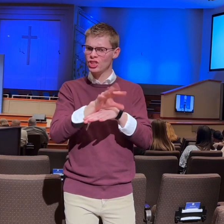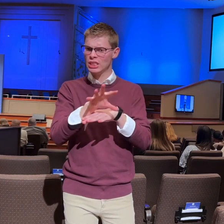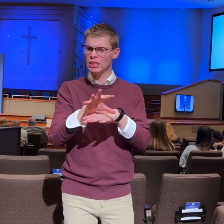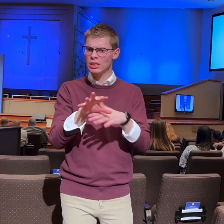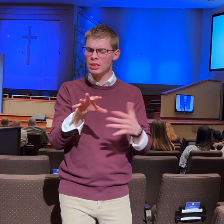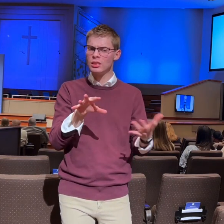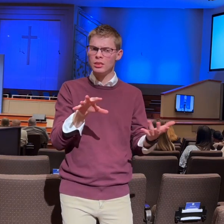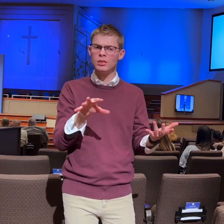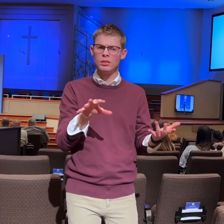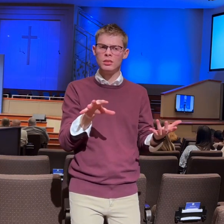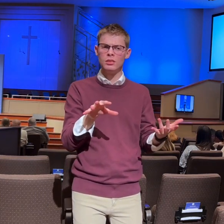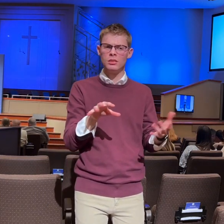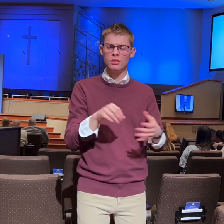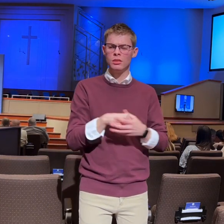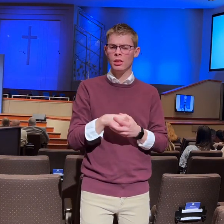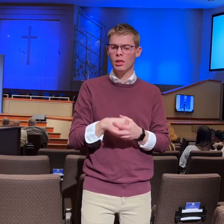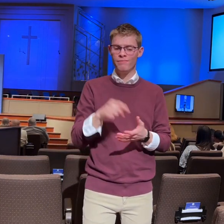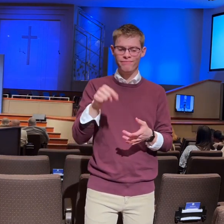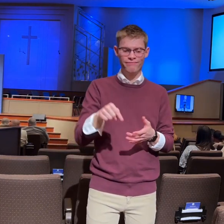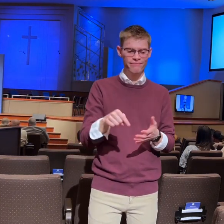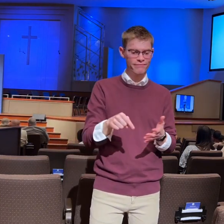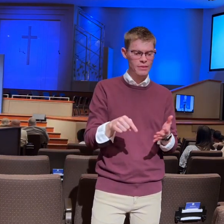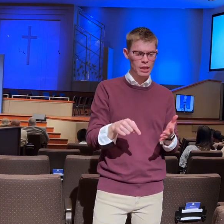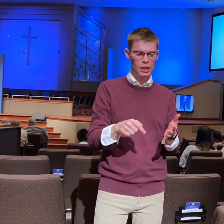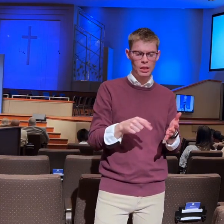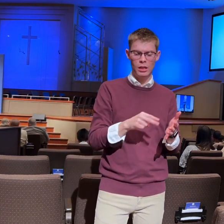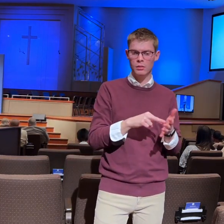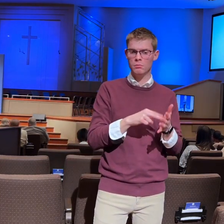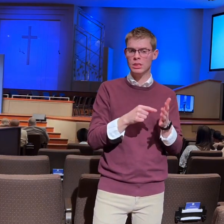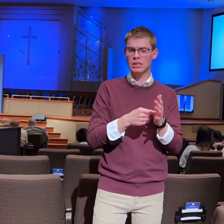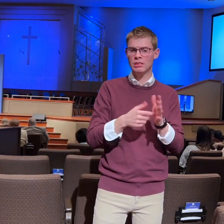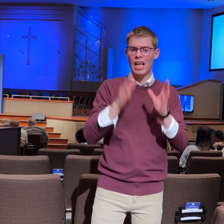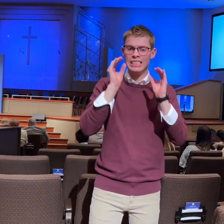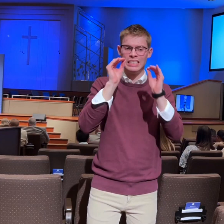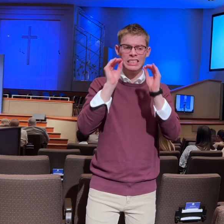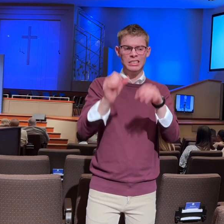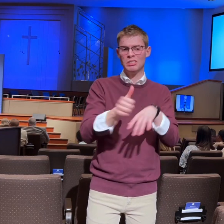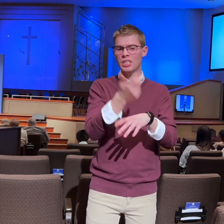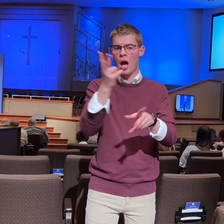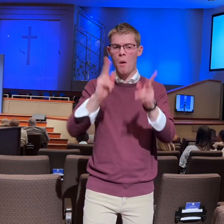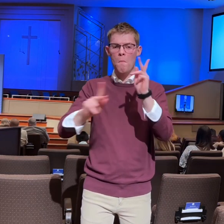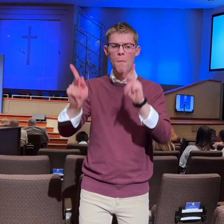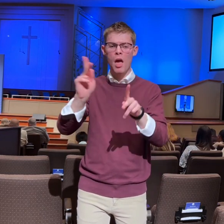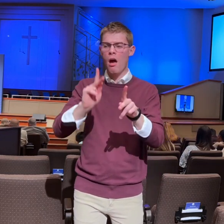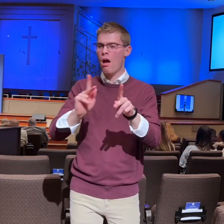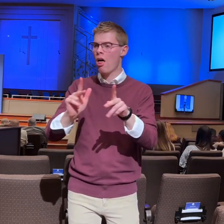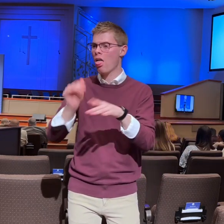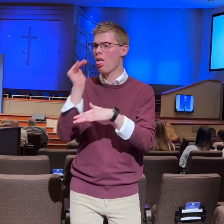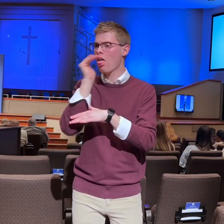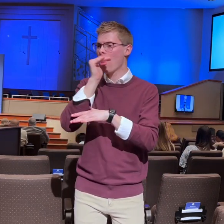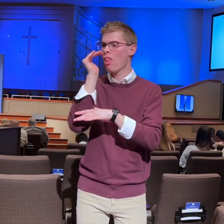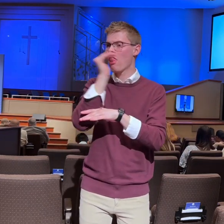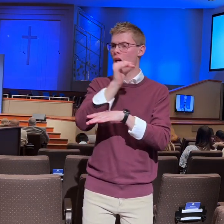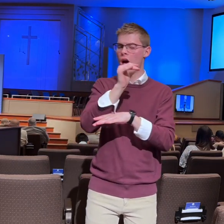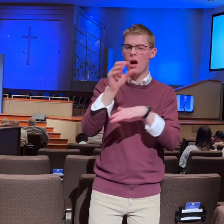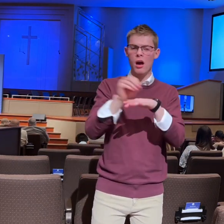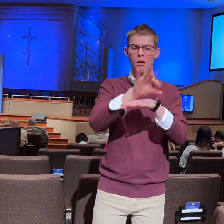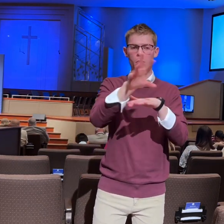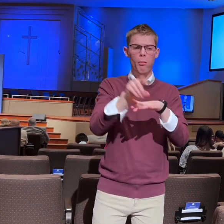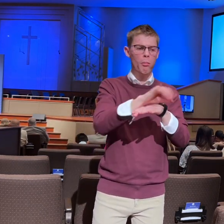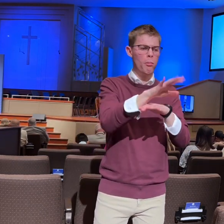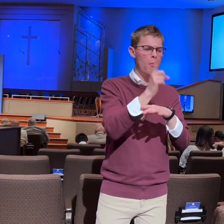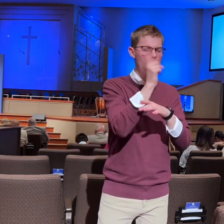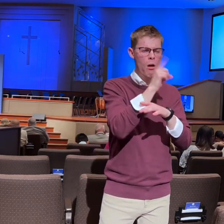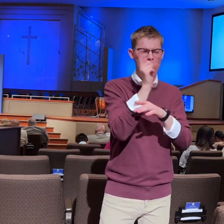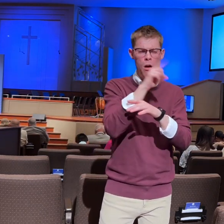And this refers specifically to teaching falsehoods. It speaks of lies and then hypocrisy, false